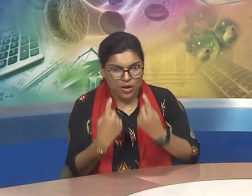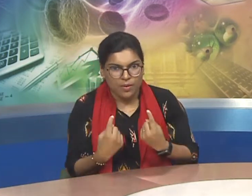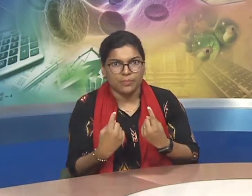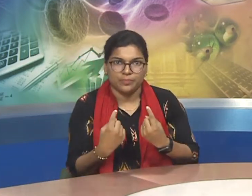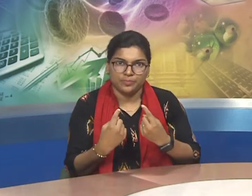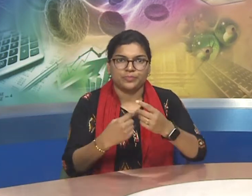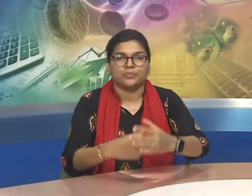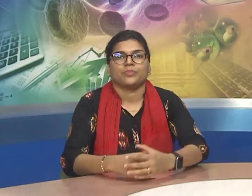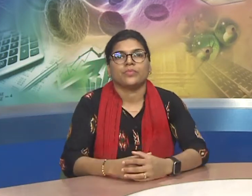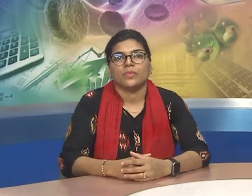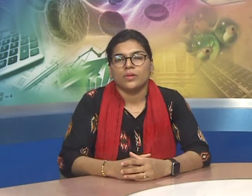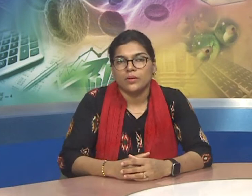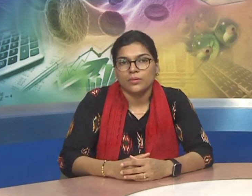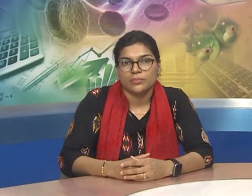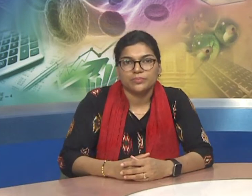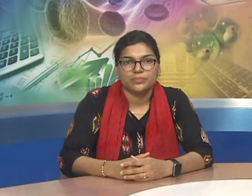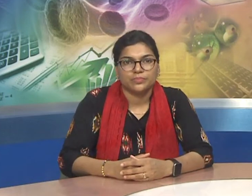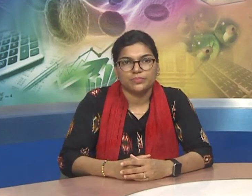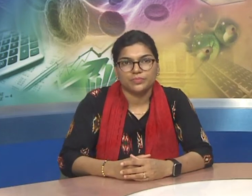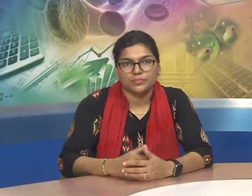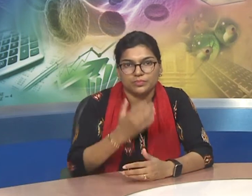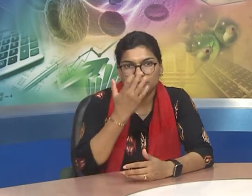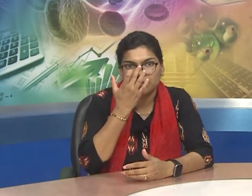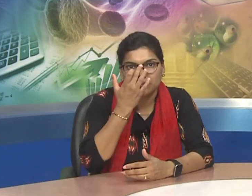can be easily tracked.